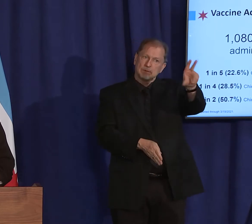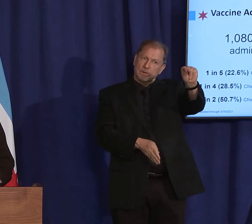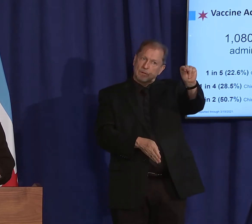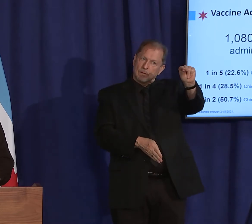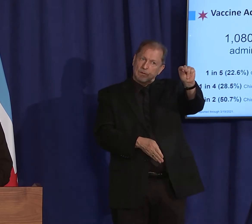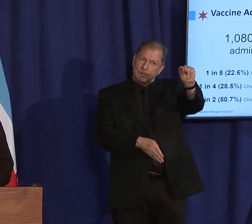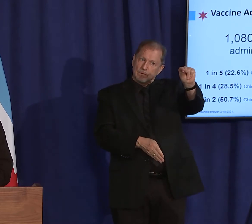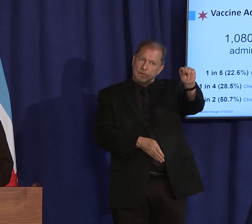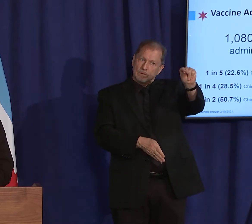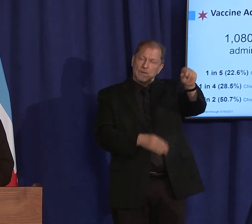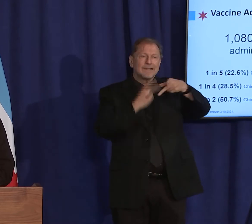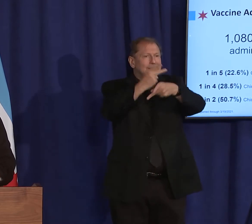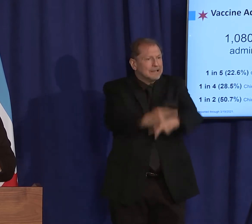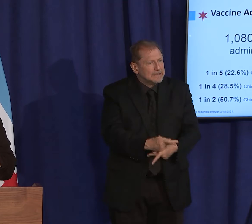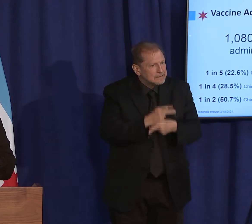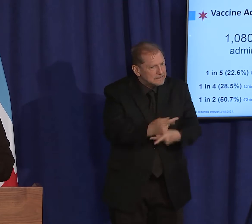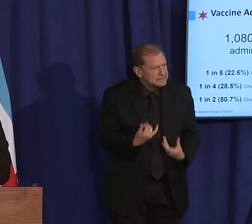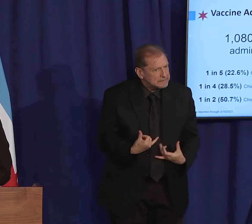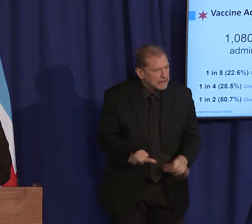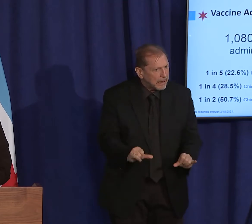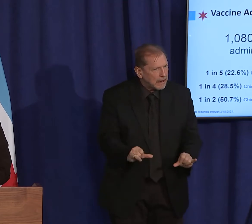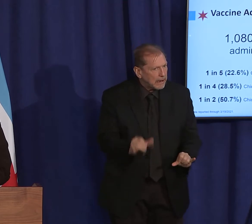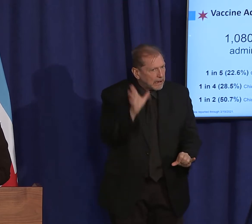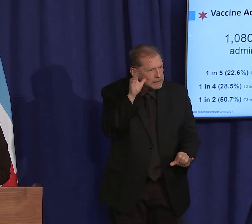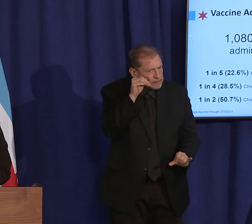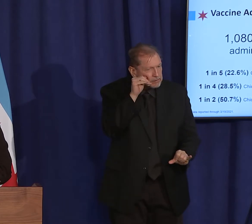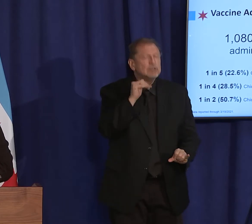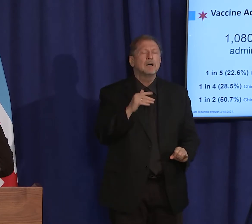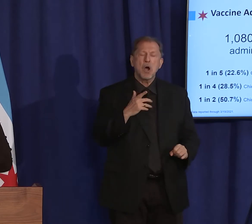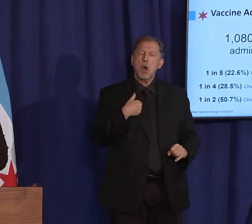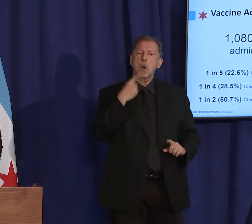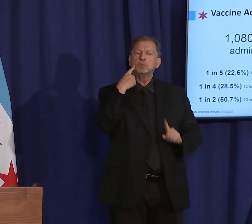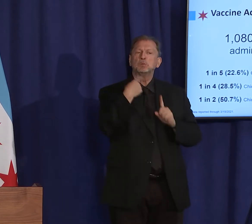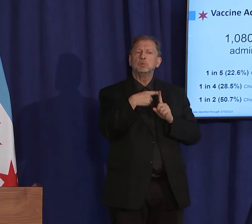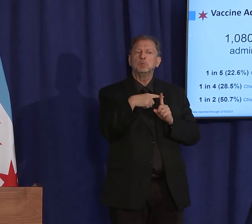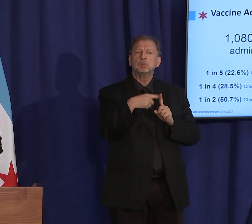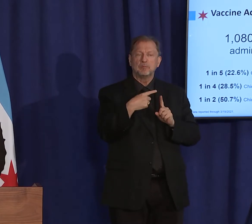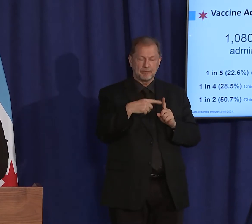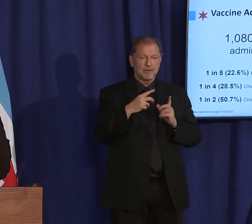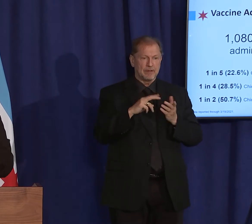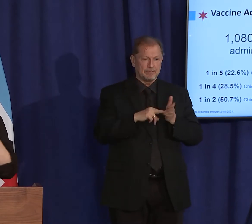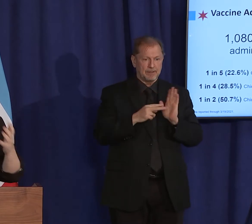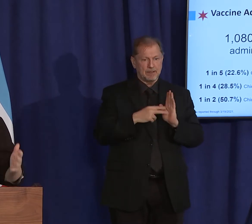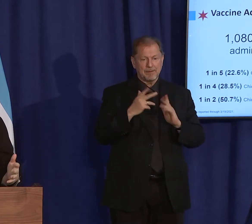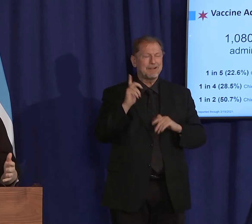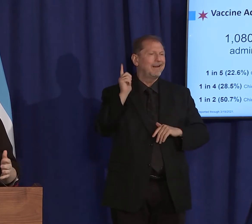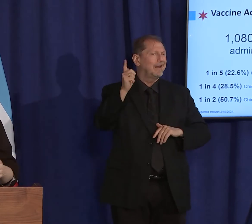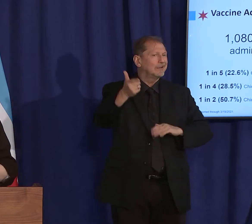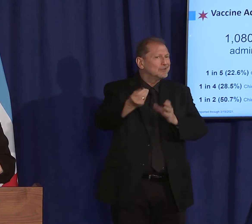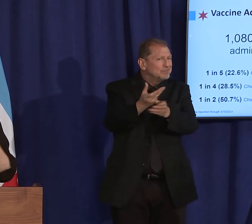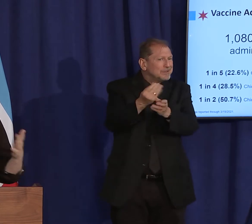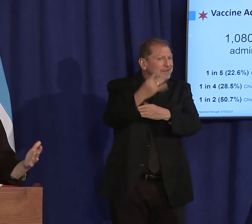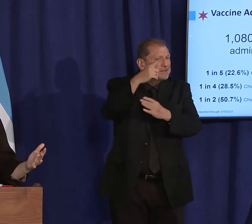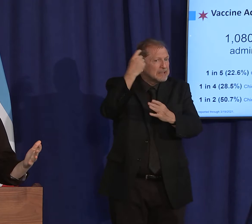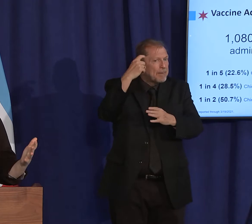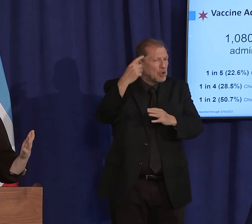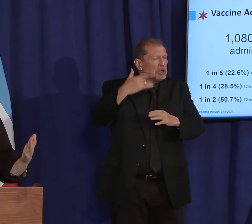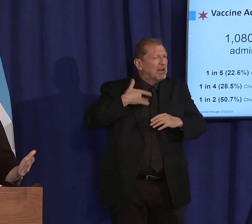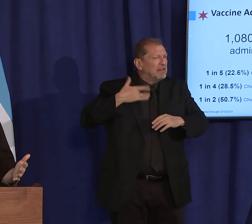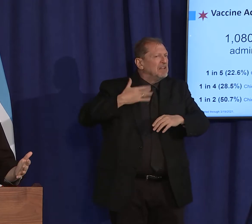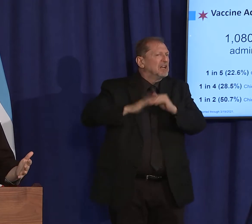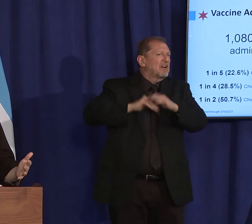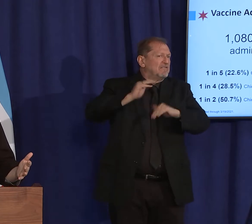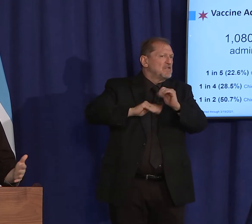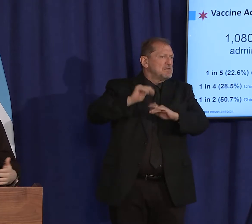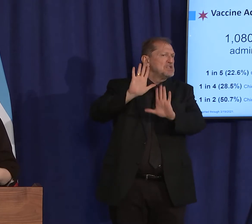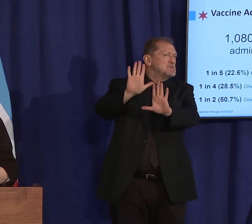their guard up against COVID. I remain very optimistic that later in the spring, by the summer, we're going to be in